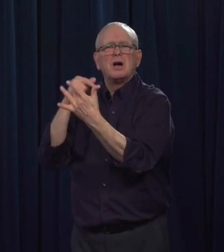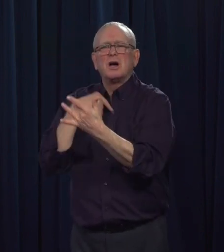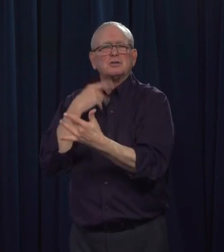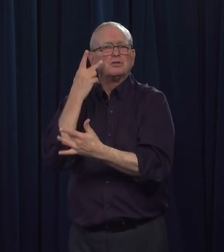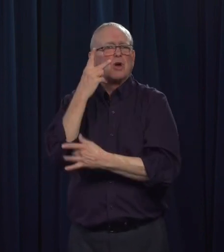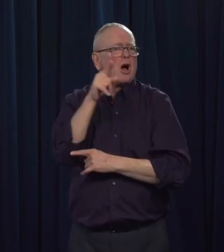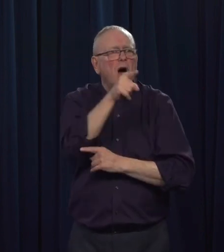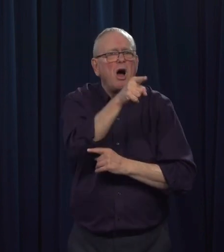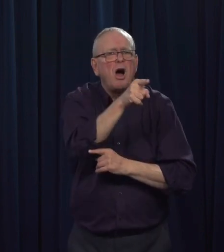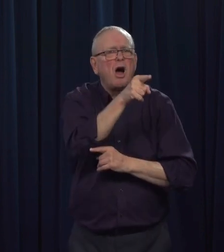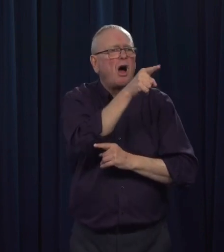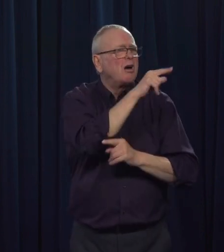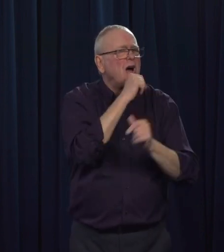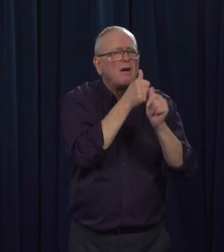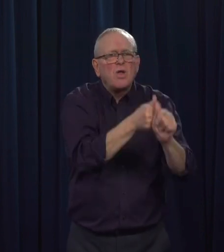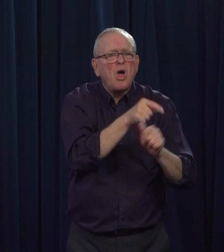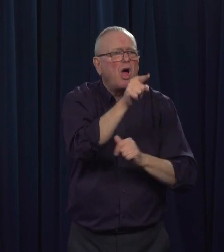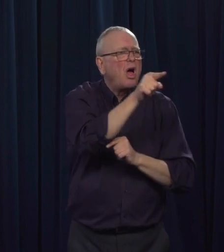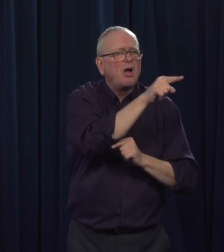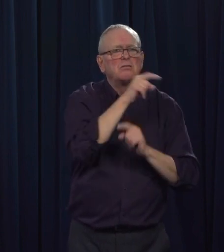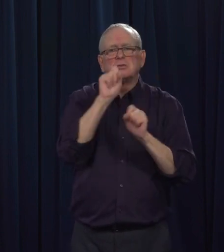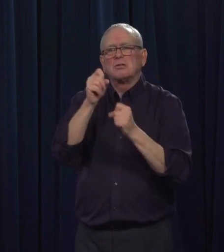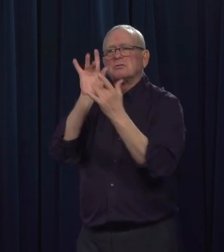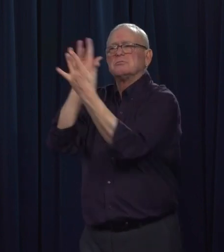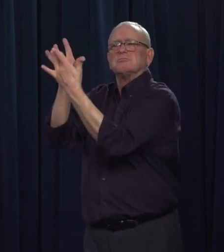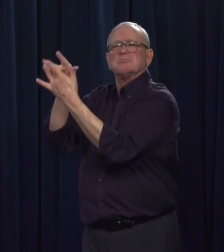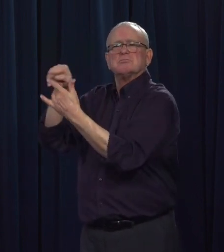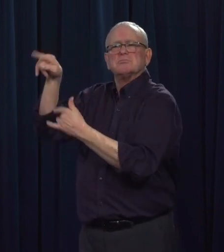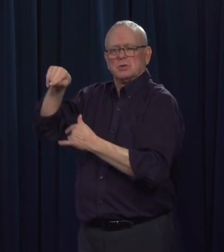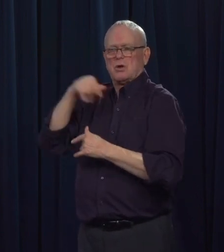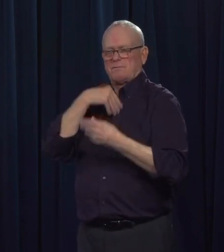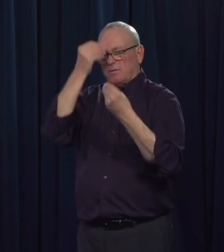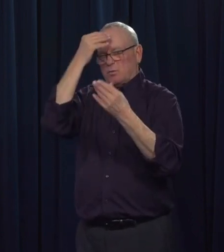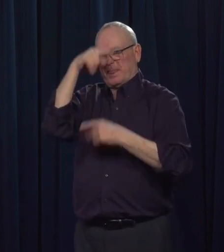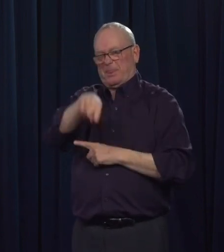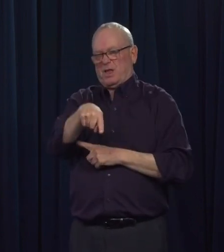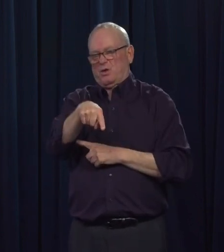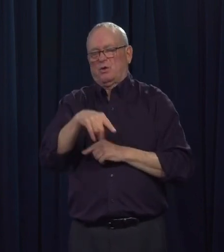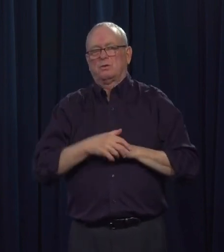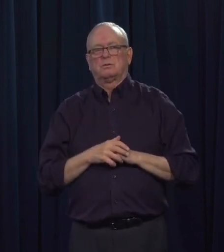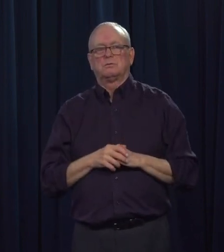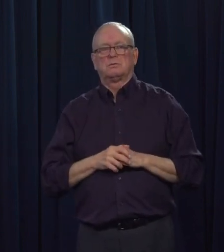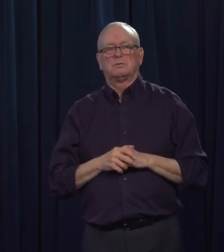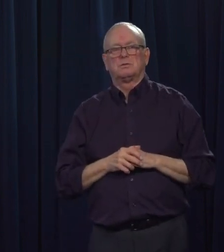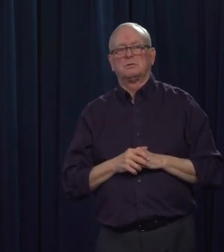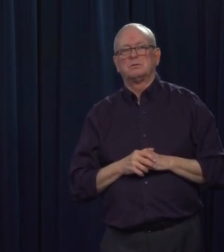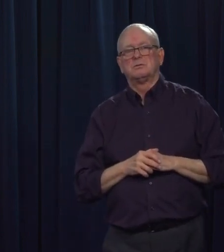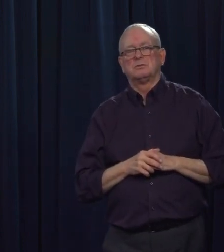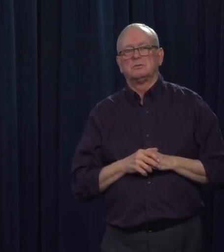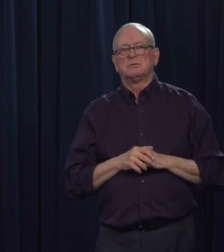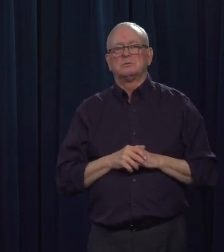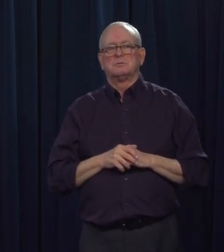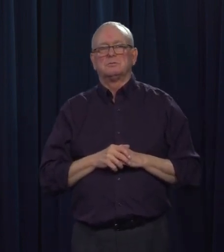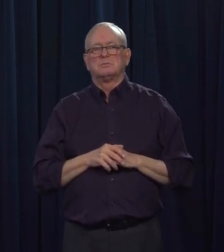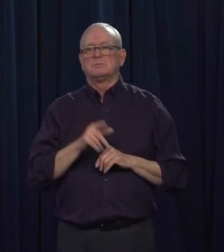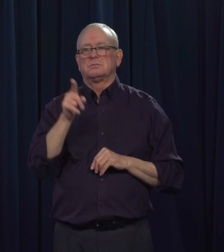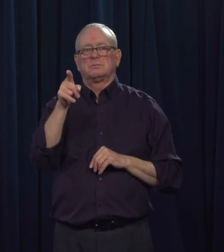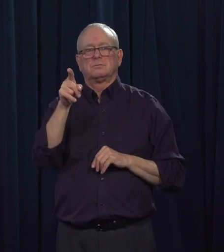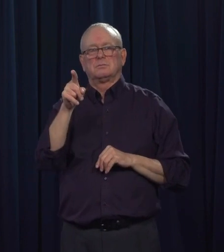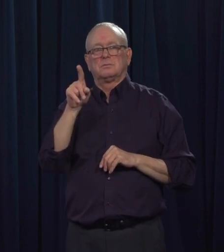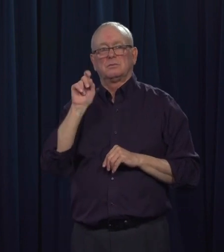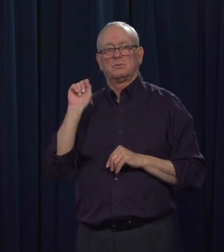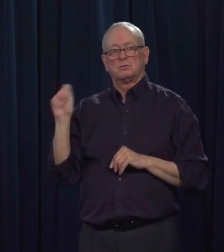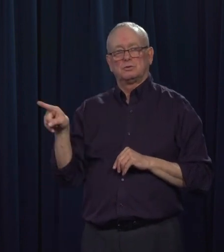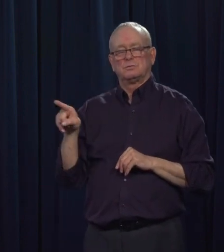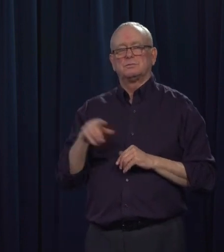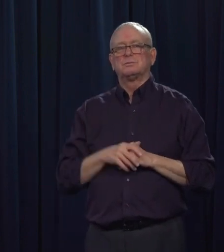orders not being followed. Is there a follow-up, Rick? Yes. So these inspectors